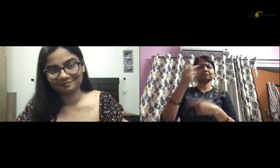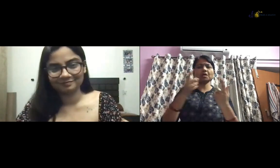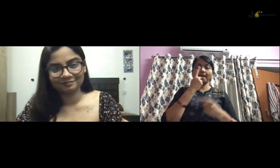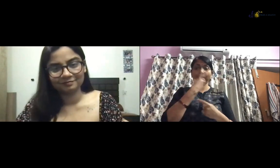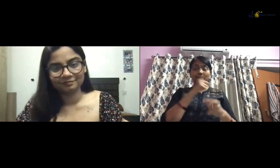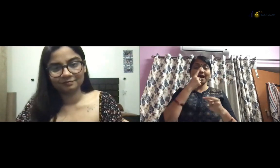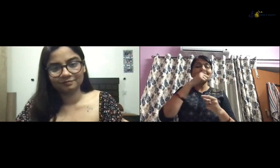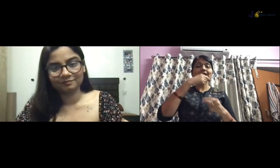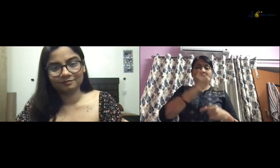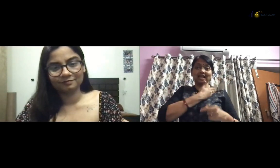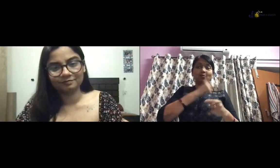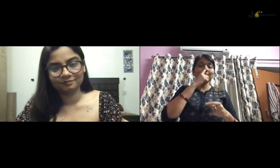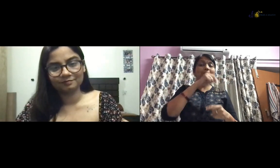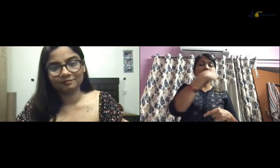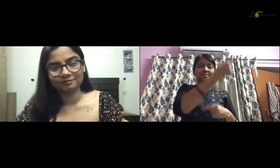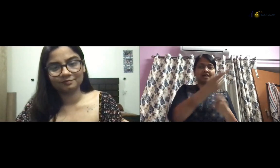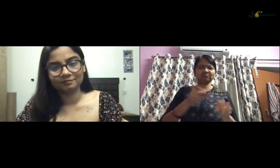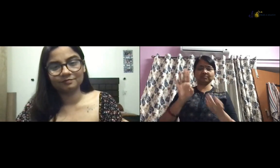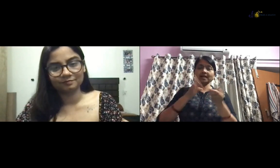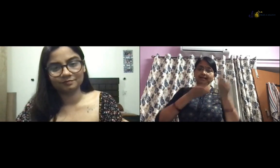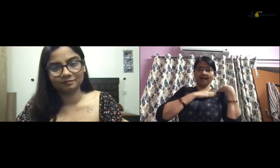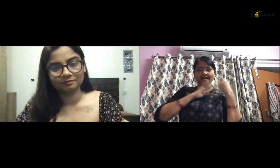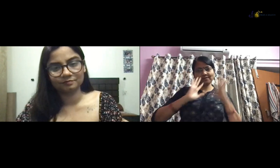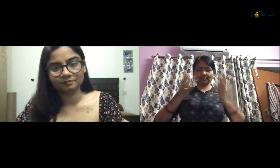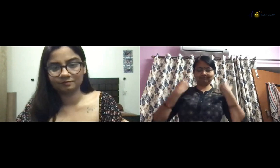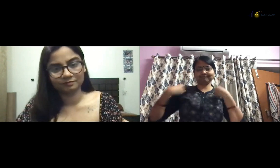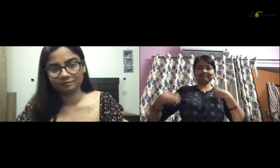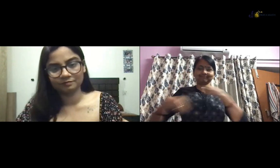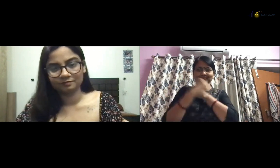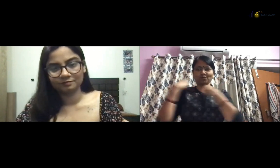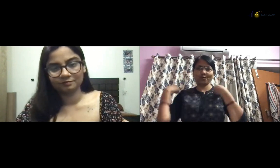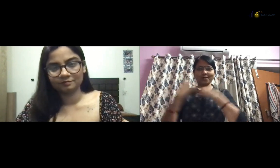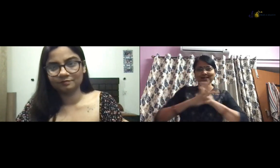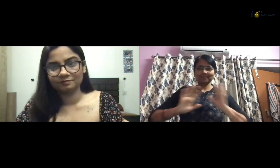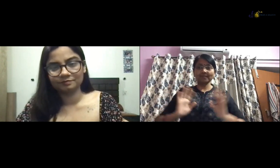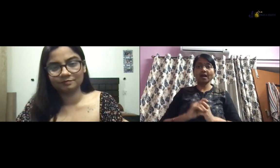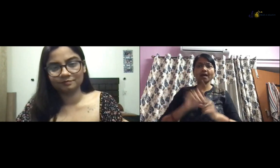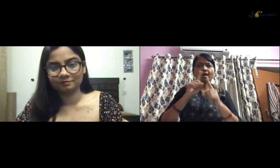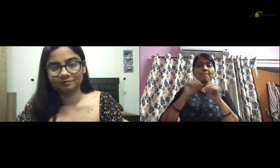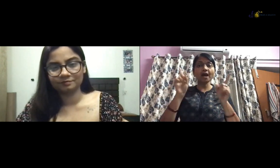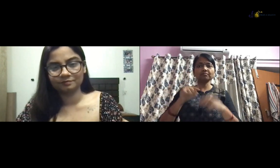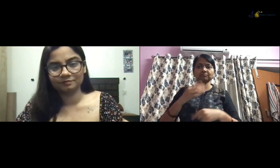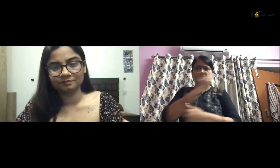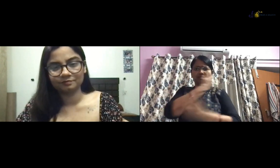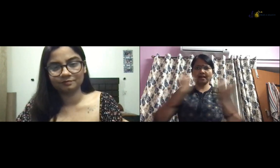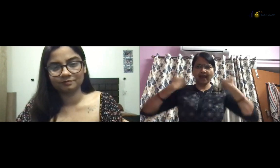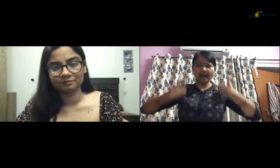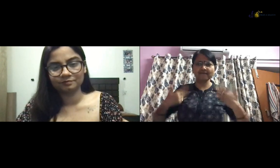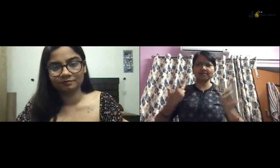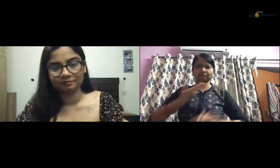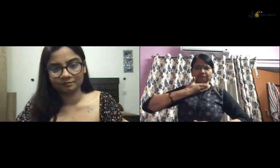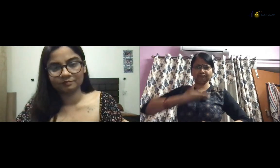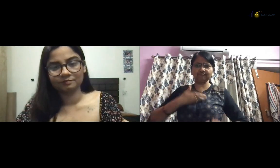married, they say that you look beautiful in sari and all. But the other females who are wearing sari and